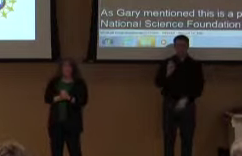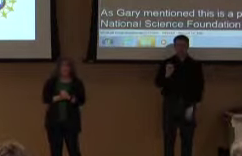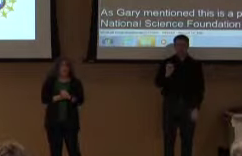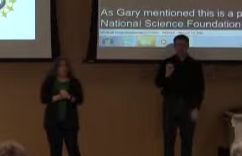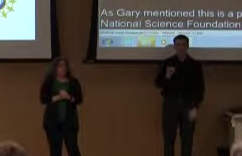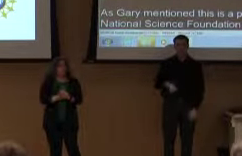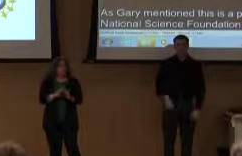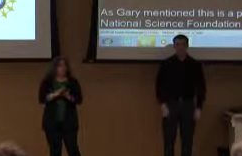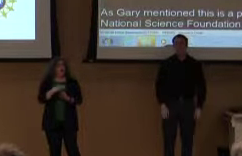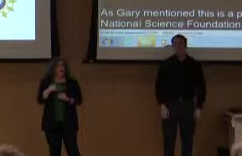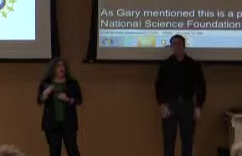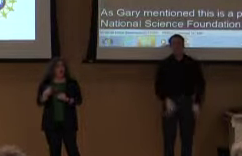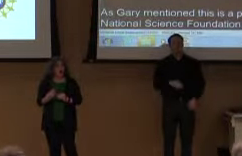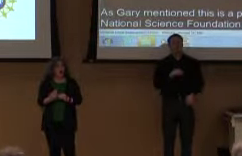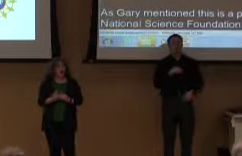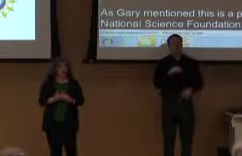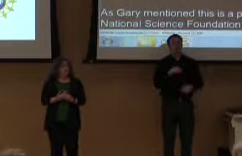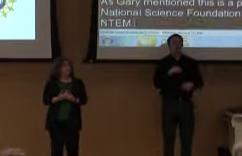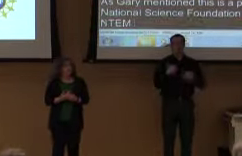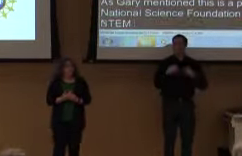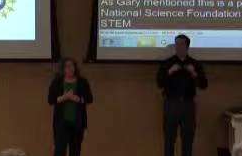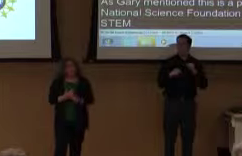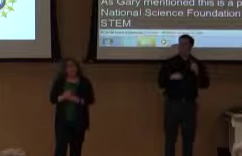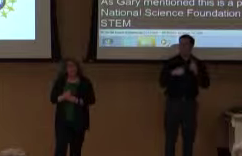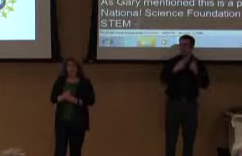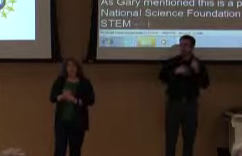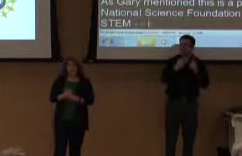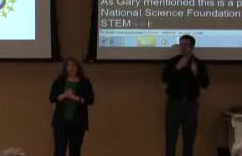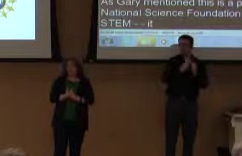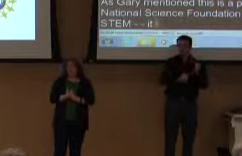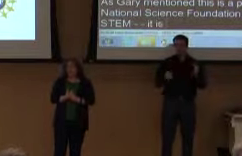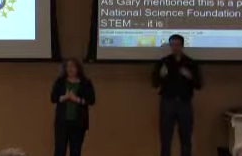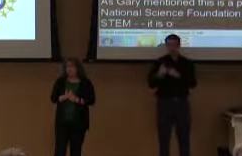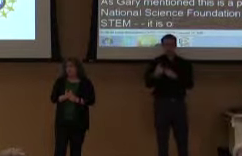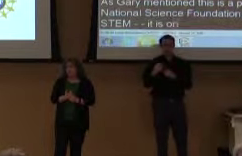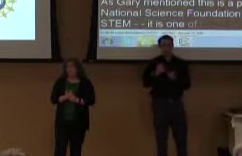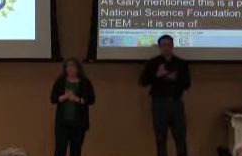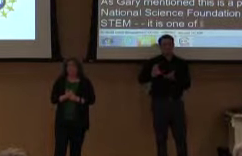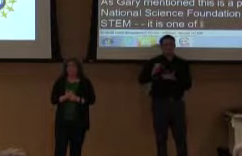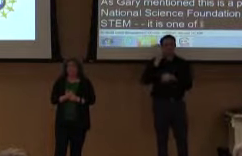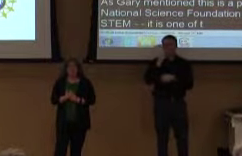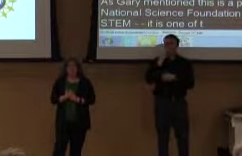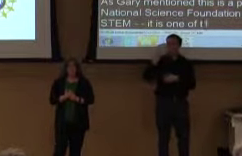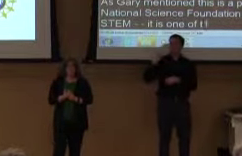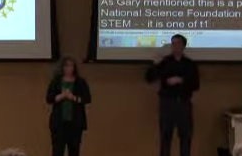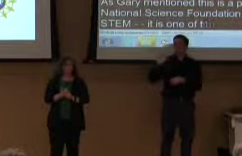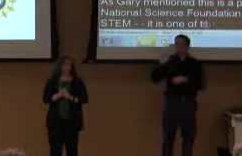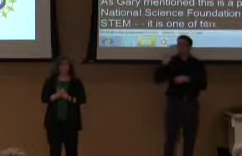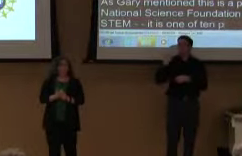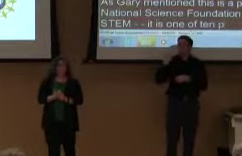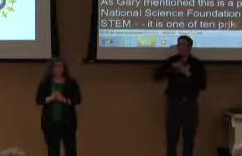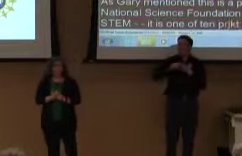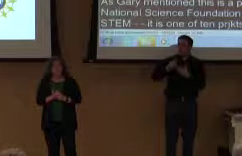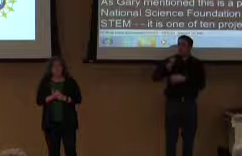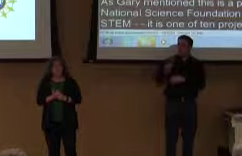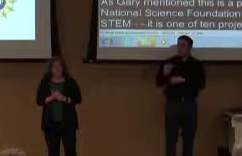It was one of 10 projects that was funded by the former Research and Disabilities Education